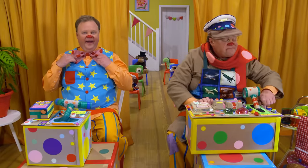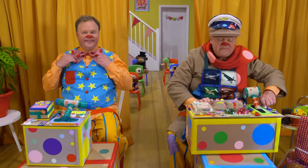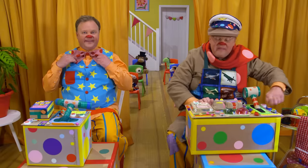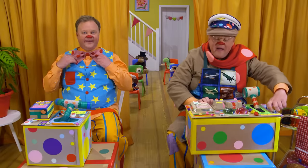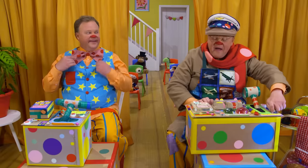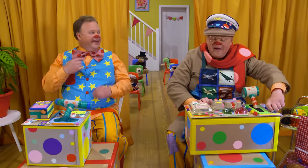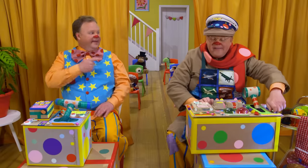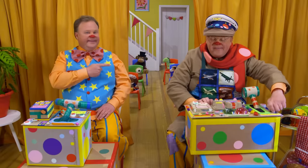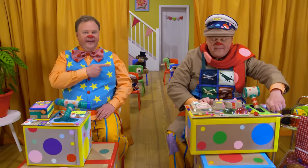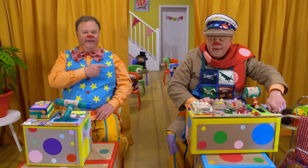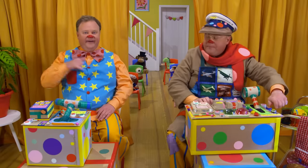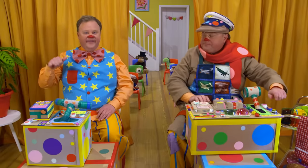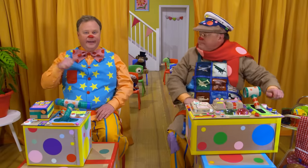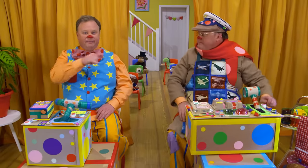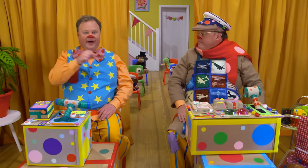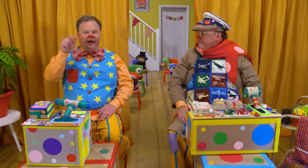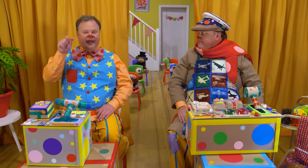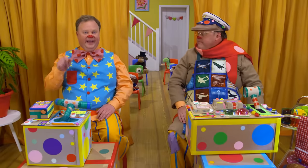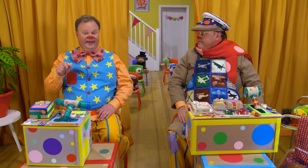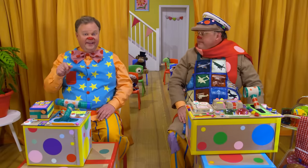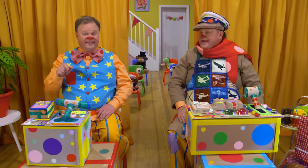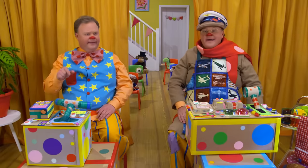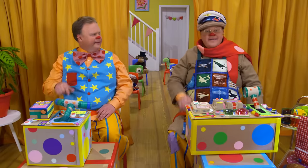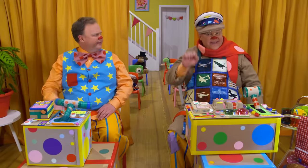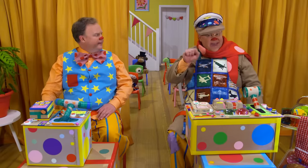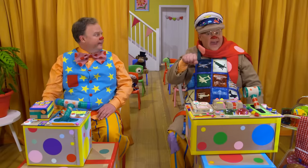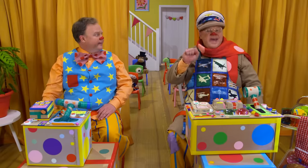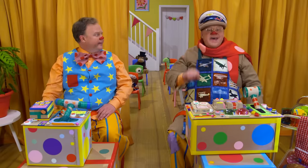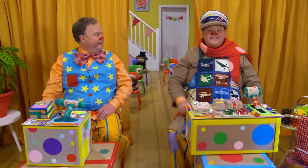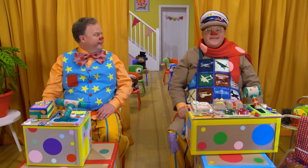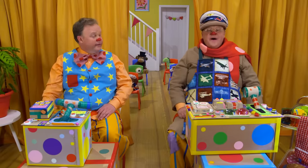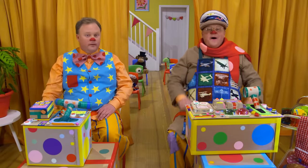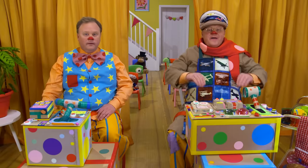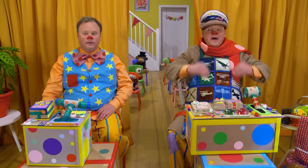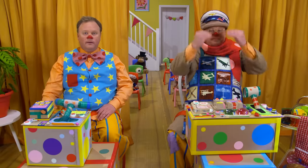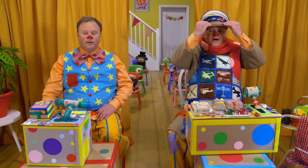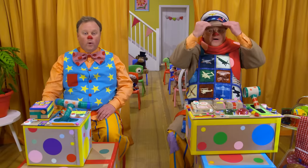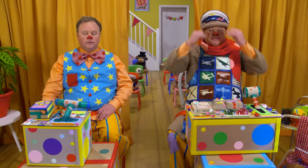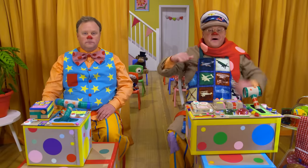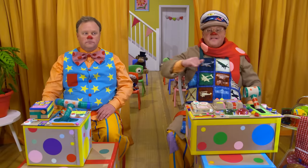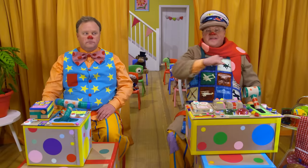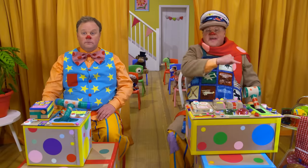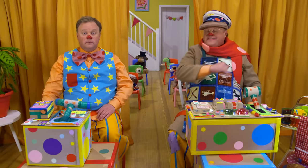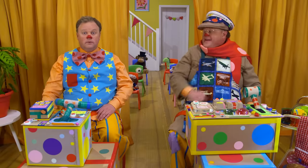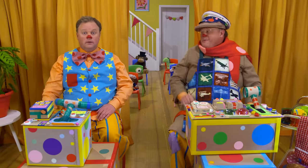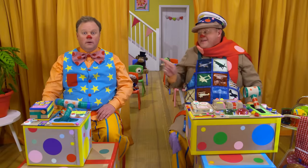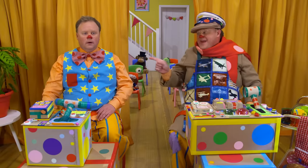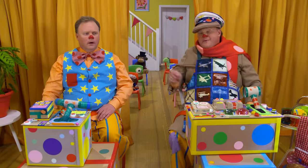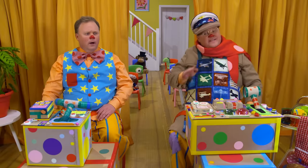What? You're the pilot? Yes, I passed my test when you were a